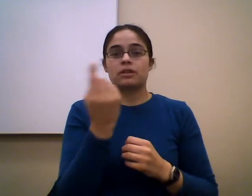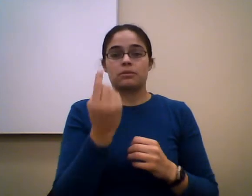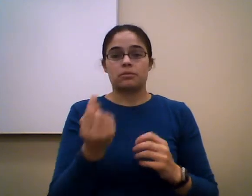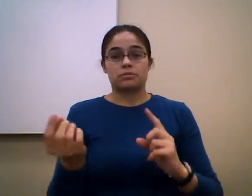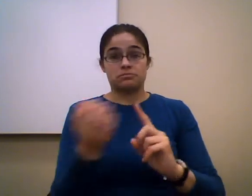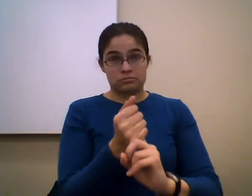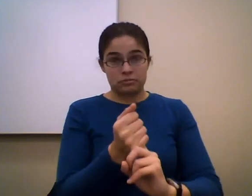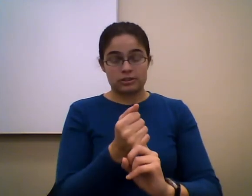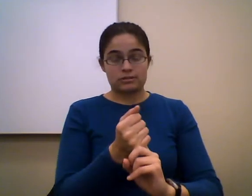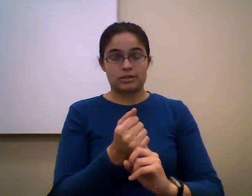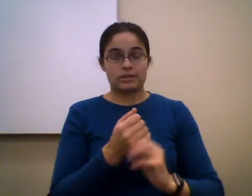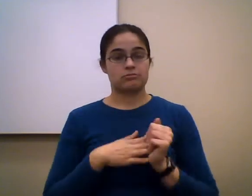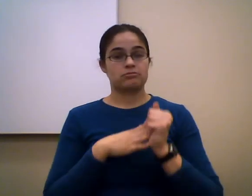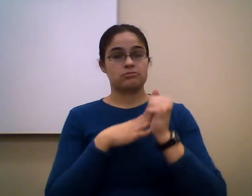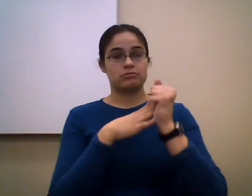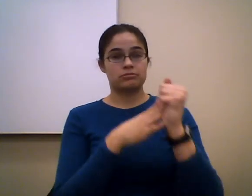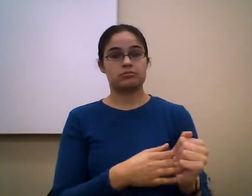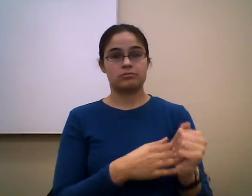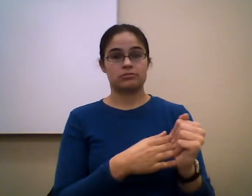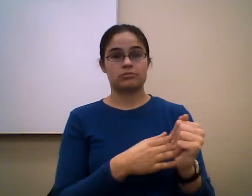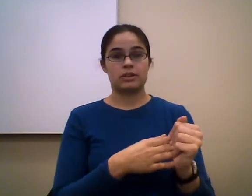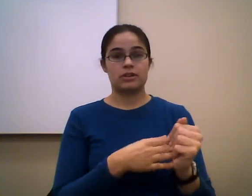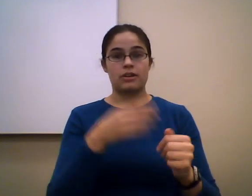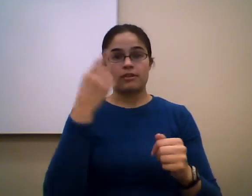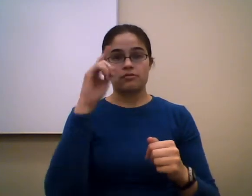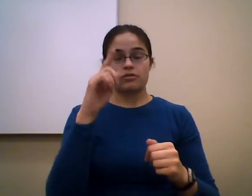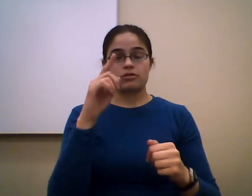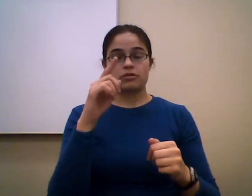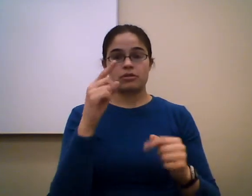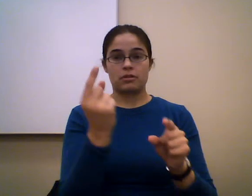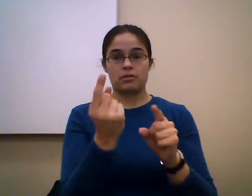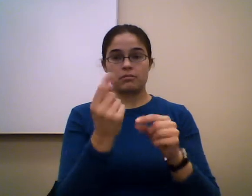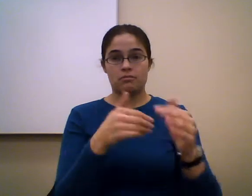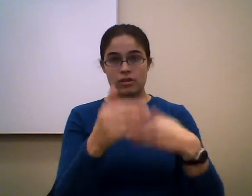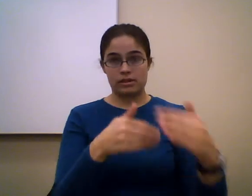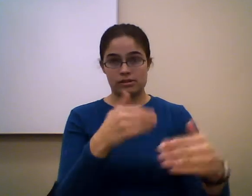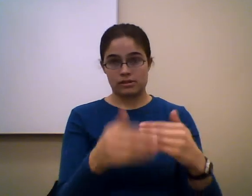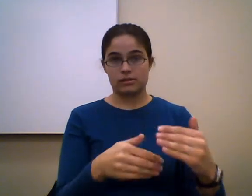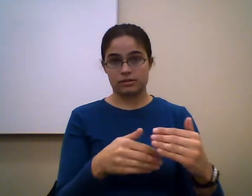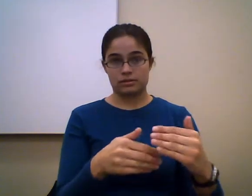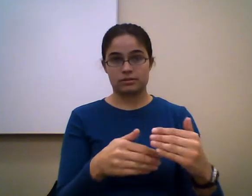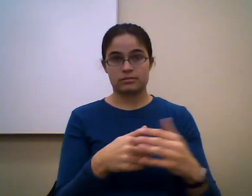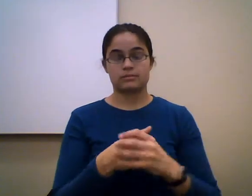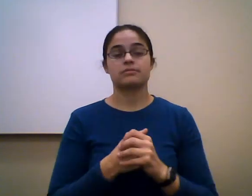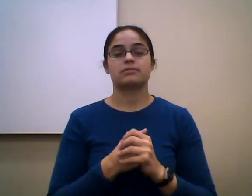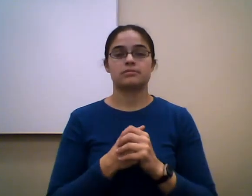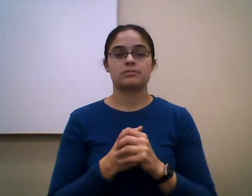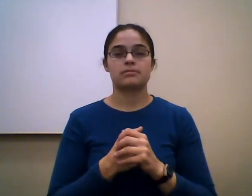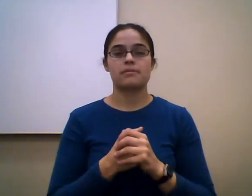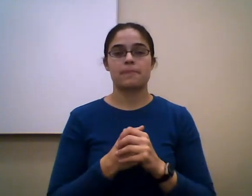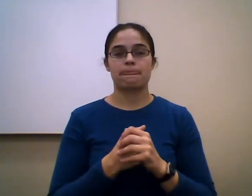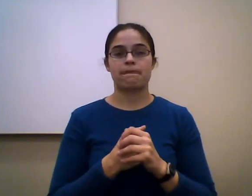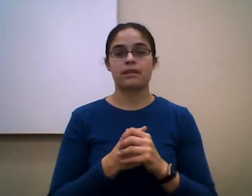processing. There are several things that happen during the processing stage. The person is booked, as they